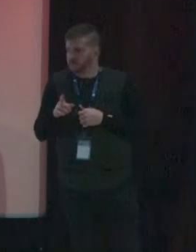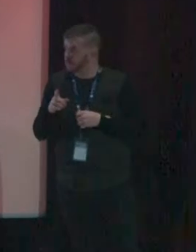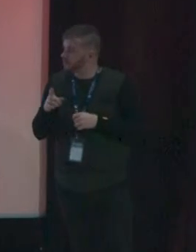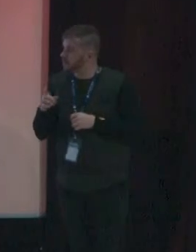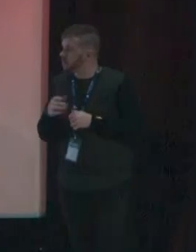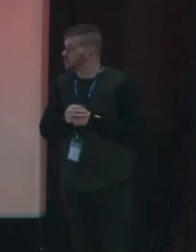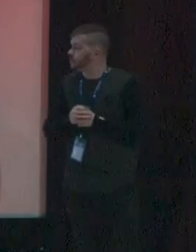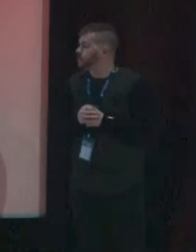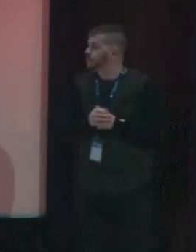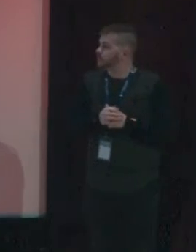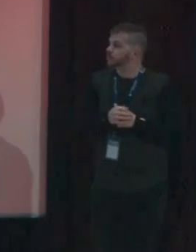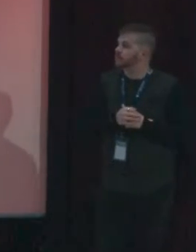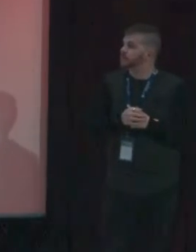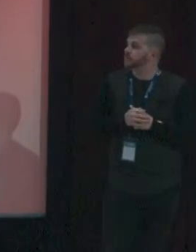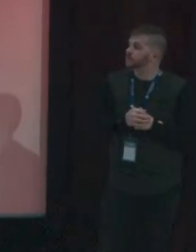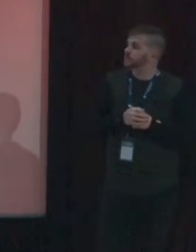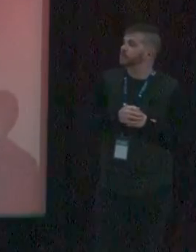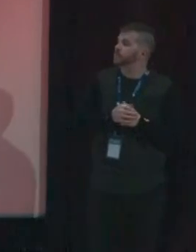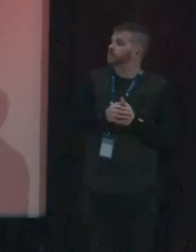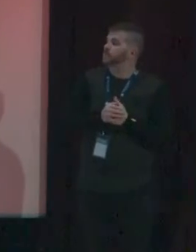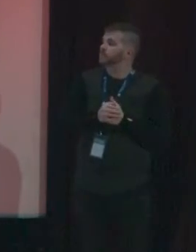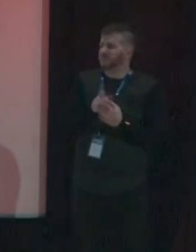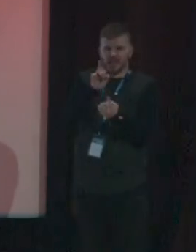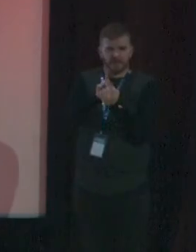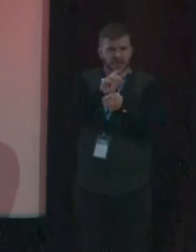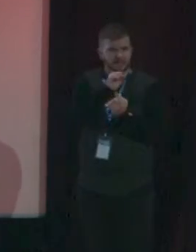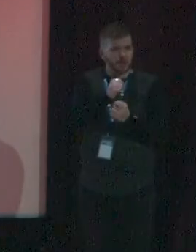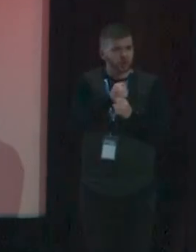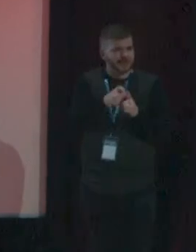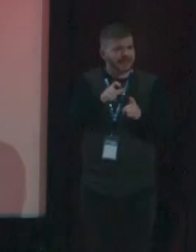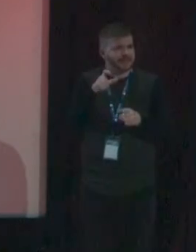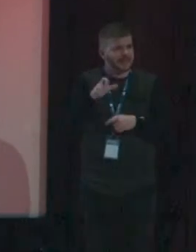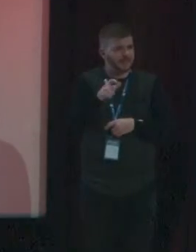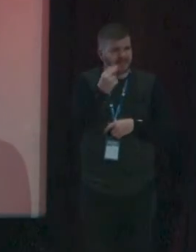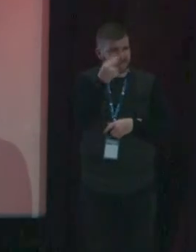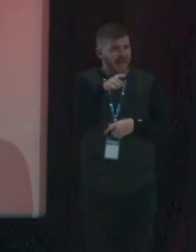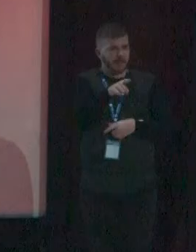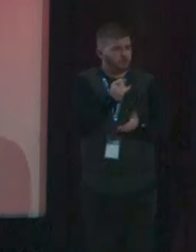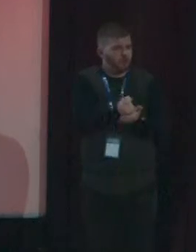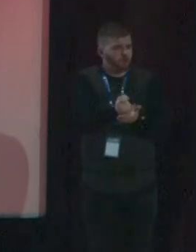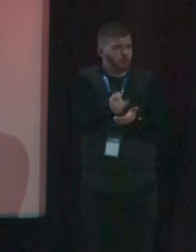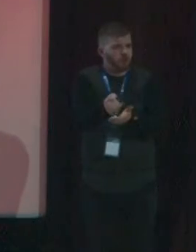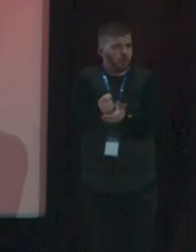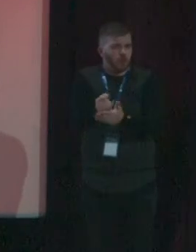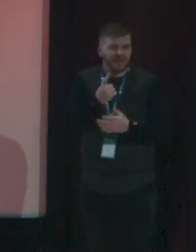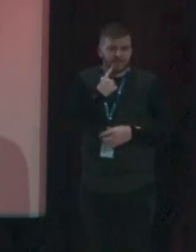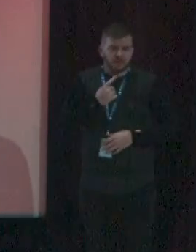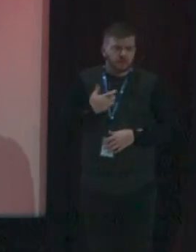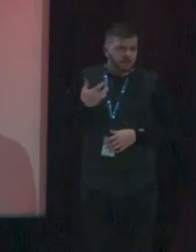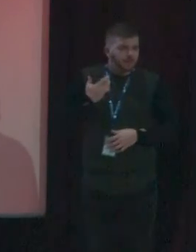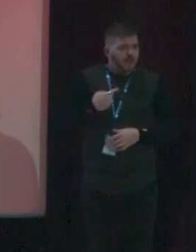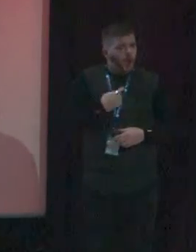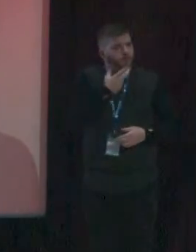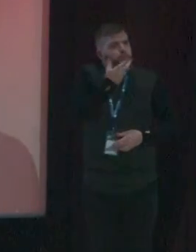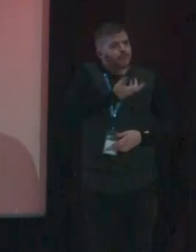at GDC, although I couldn't get his name right, and he started to be really annoyed at my inability to pronounce his real Chinese name. I shouldn't have said